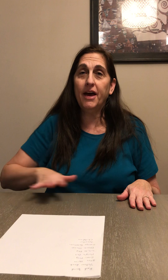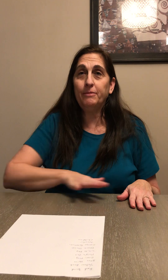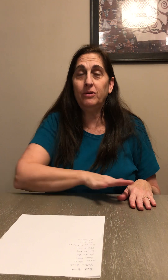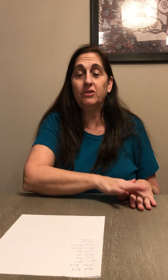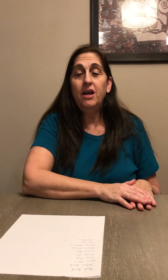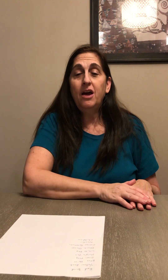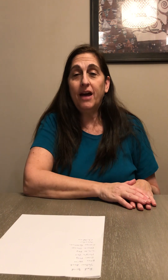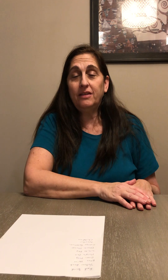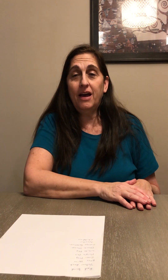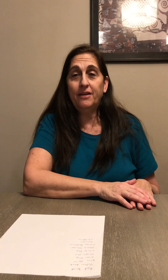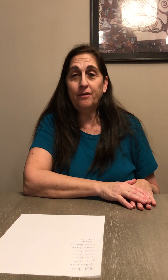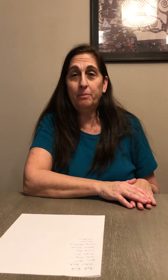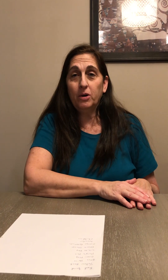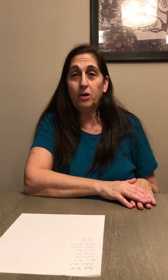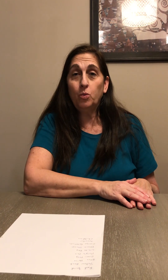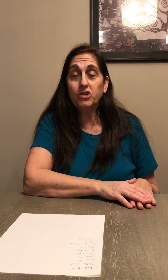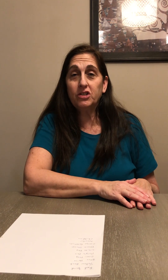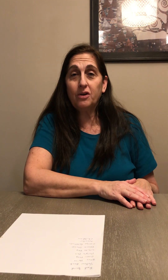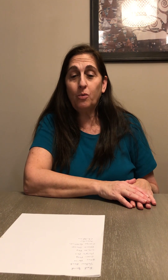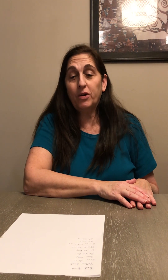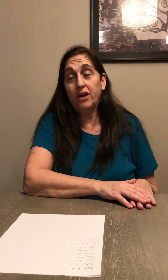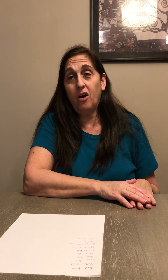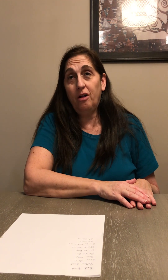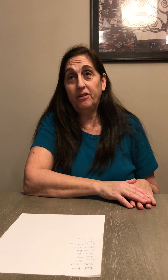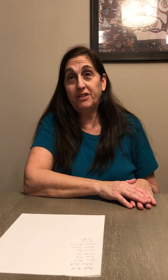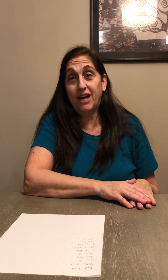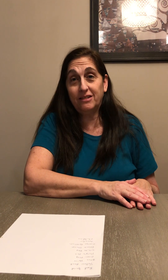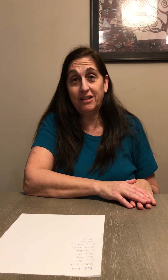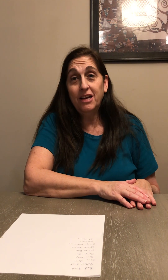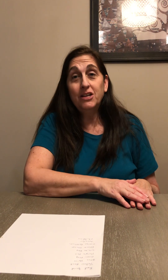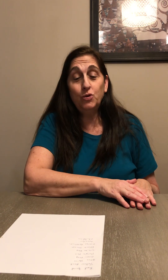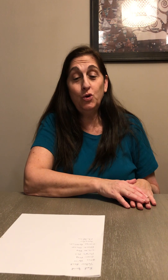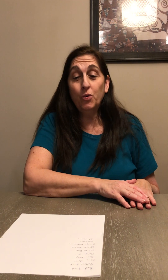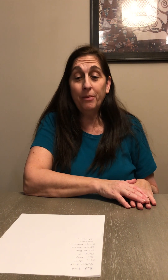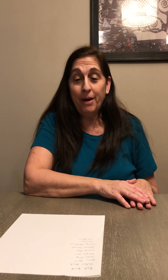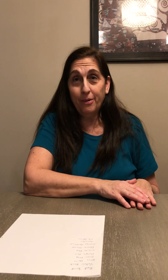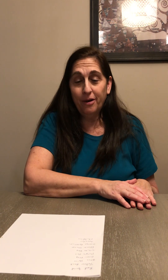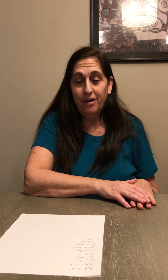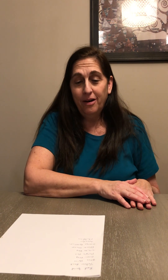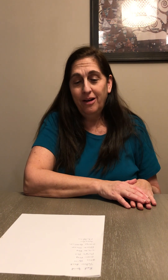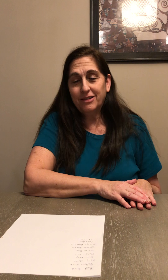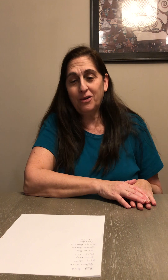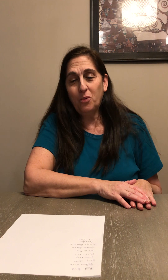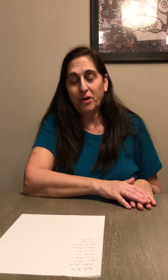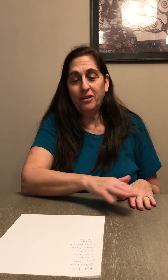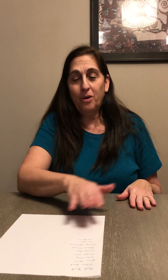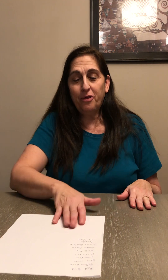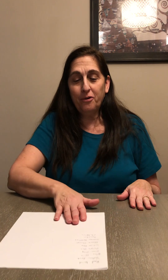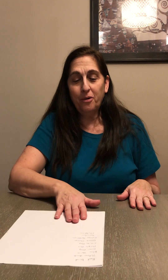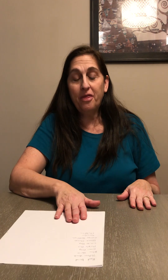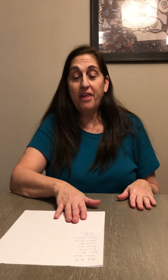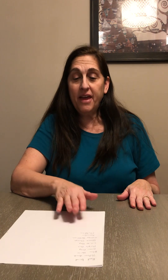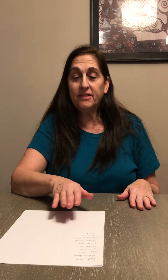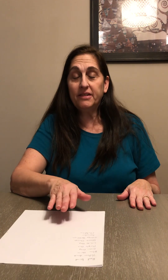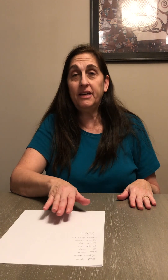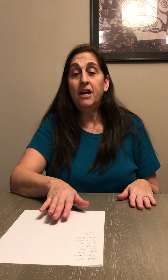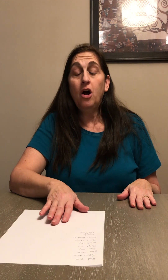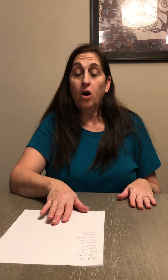animals at the end of the book, which is what I call the test. Do you remember? So we're going to go through. They see a